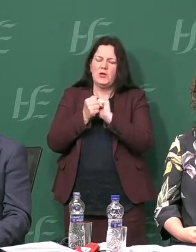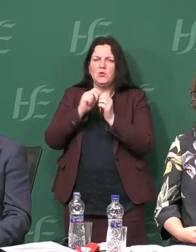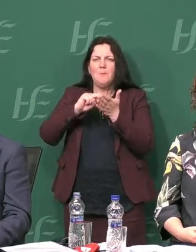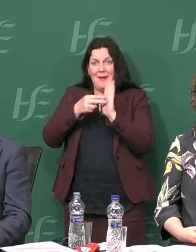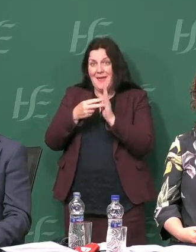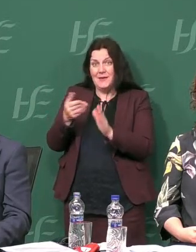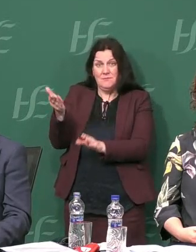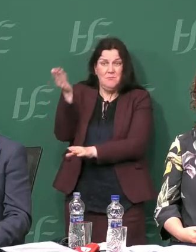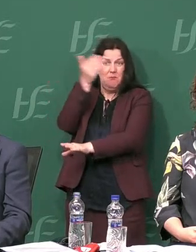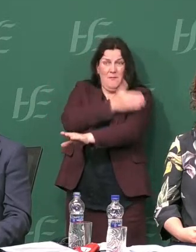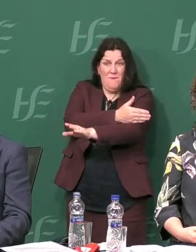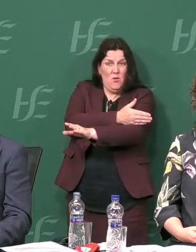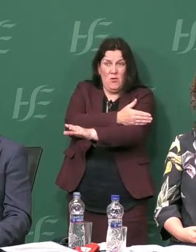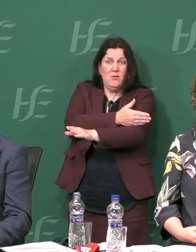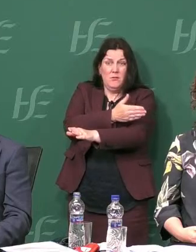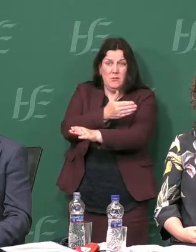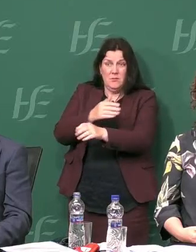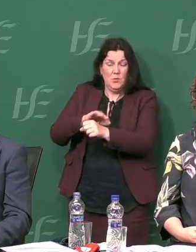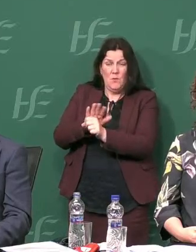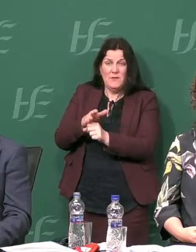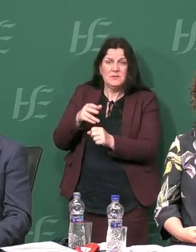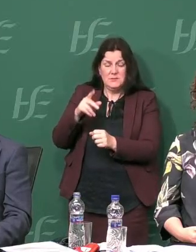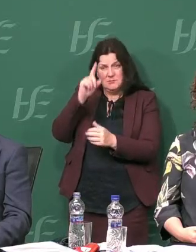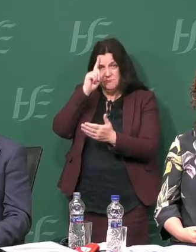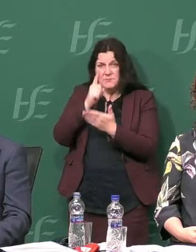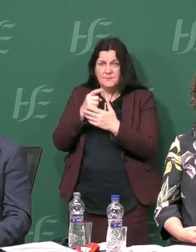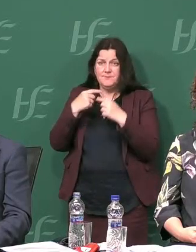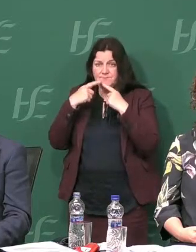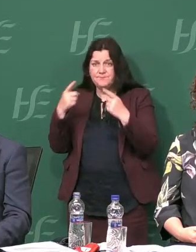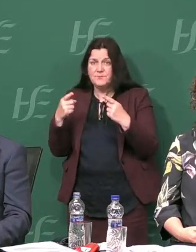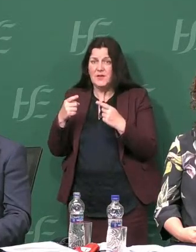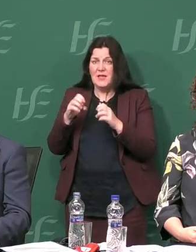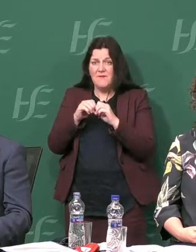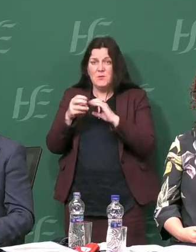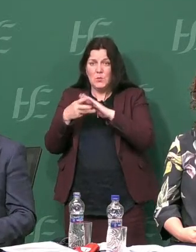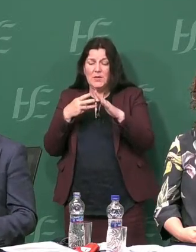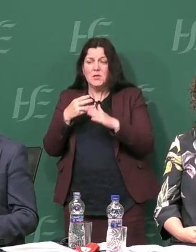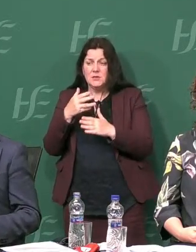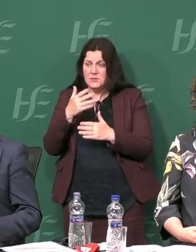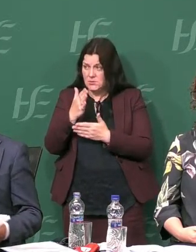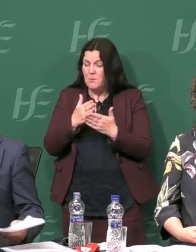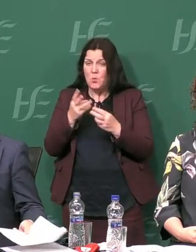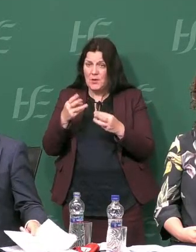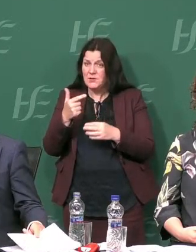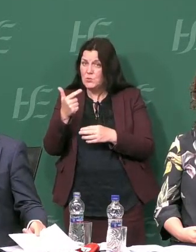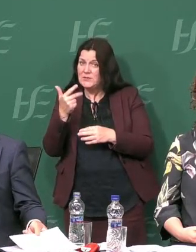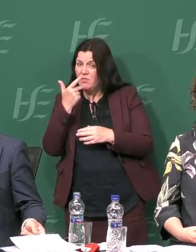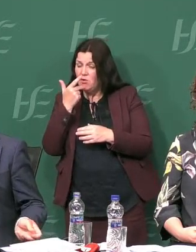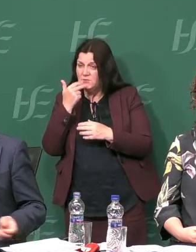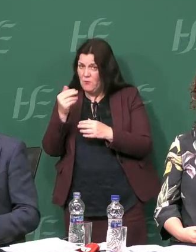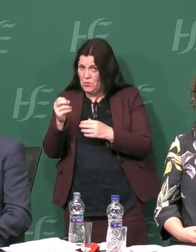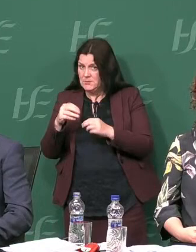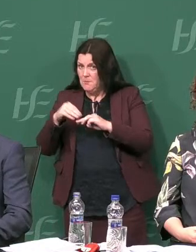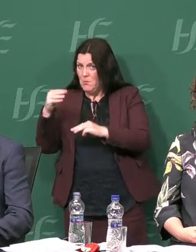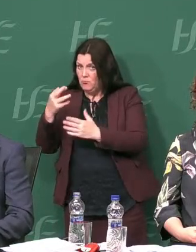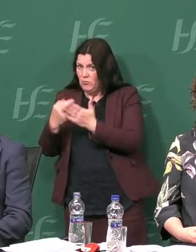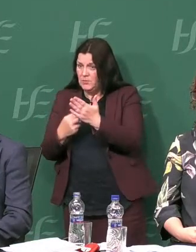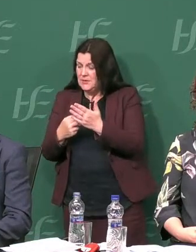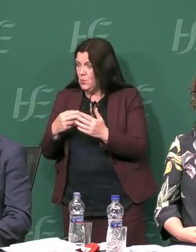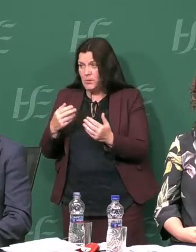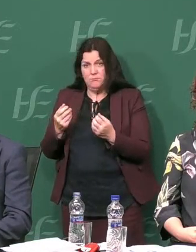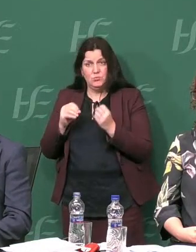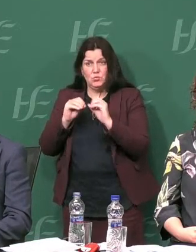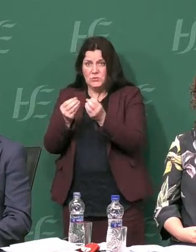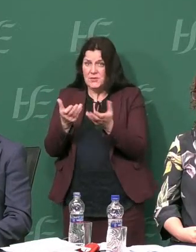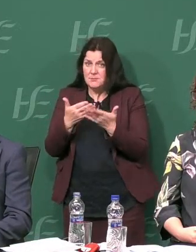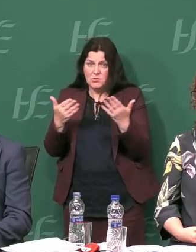was a plan separate to COVID. And some of the reports will be there from the 23rd. And we've produced as much data as we possibly have our hands on here